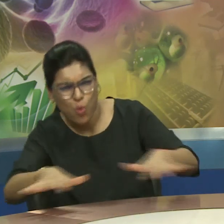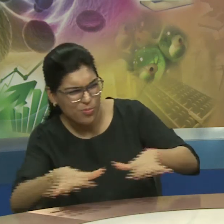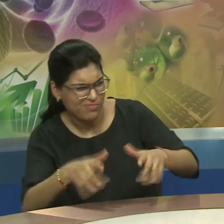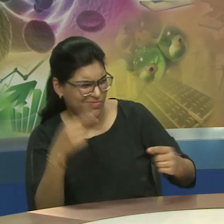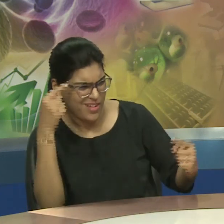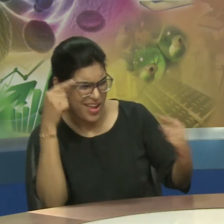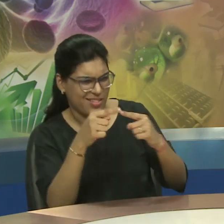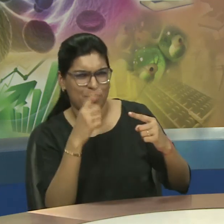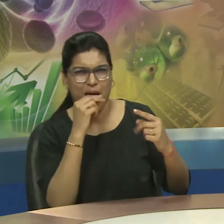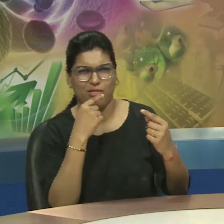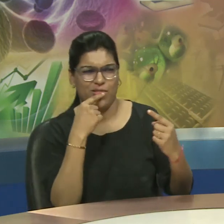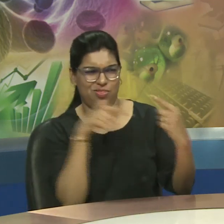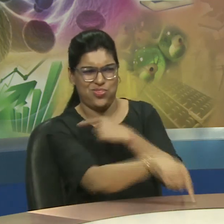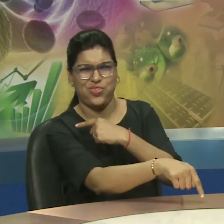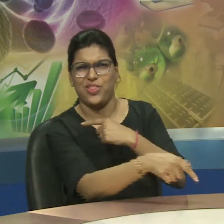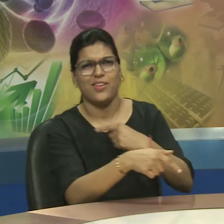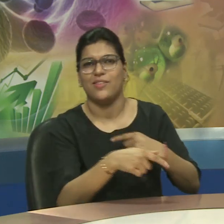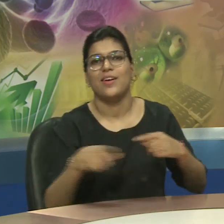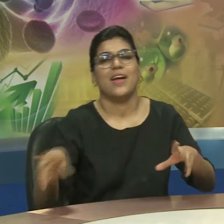pay compensation.